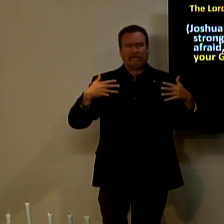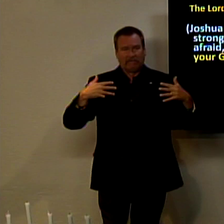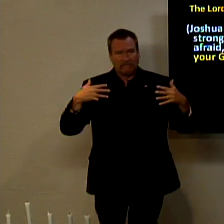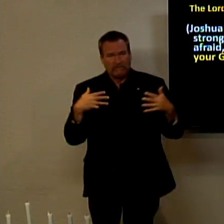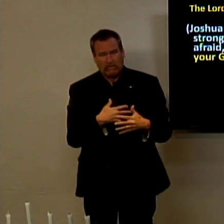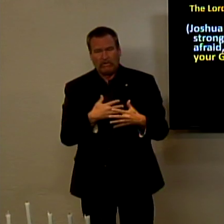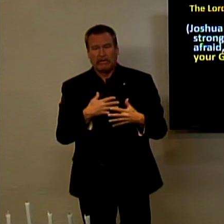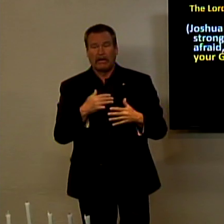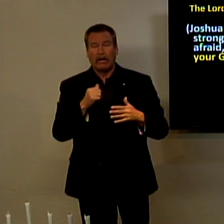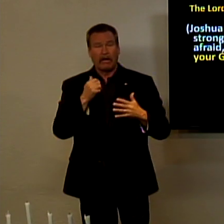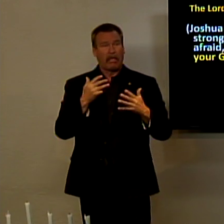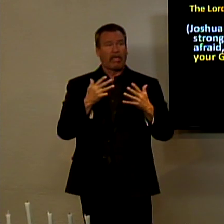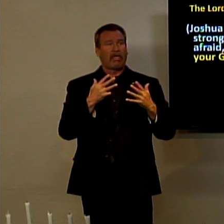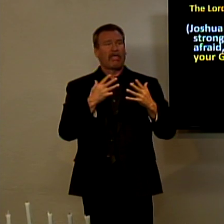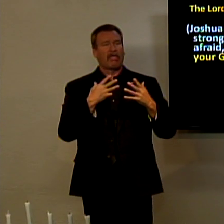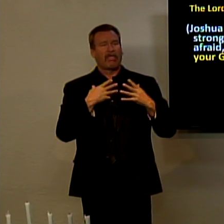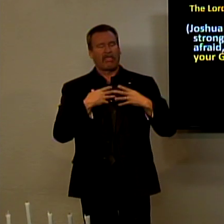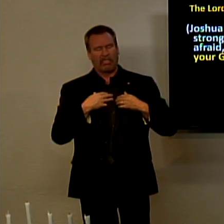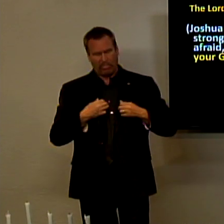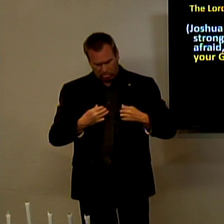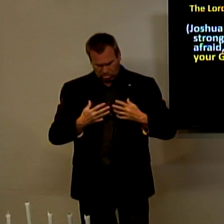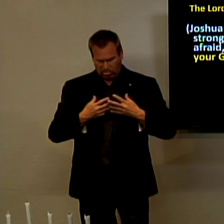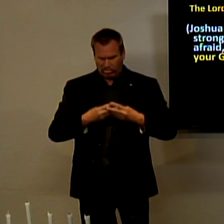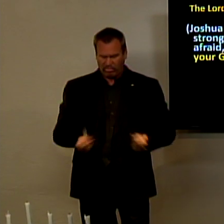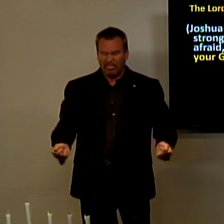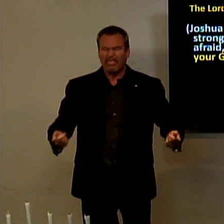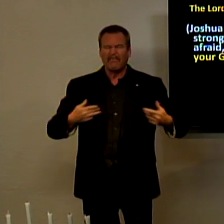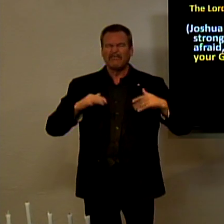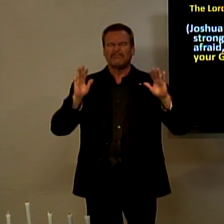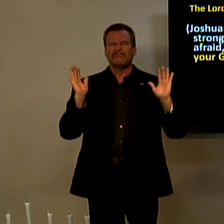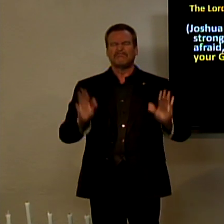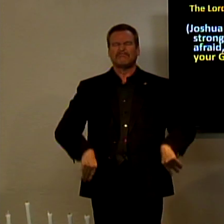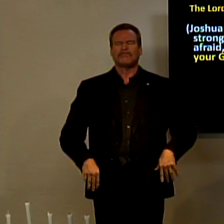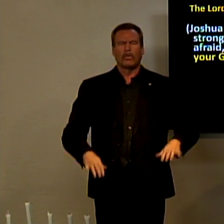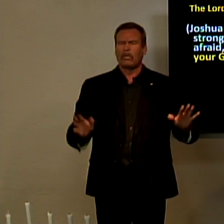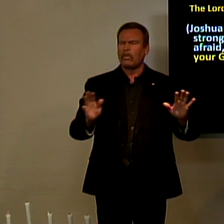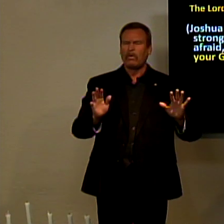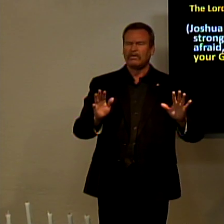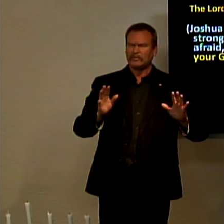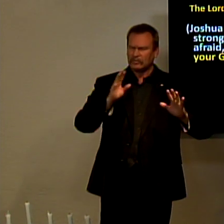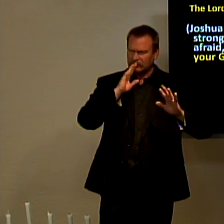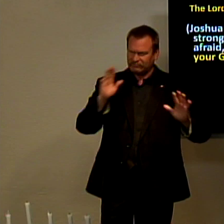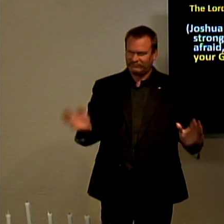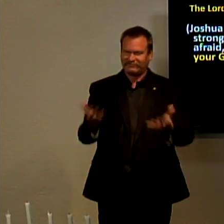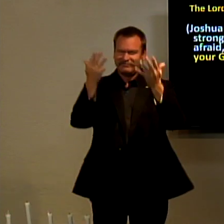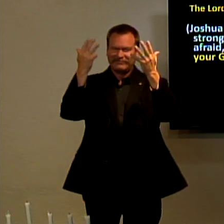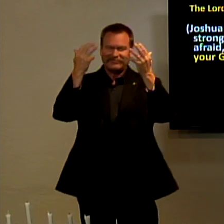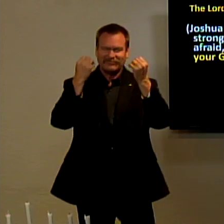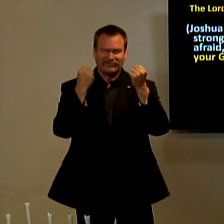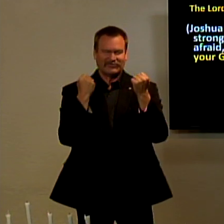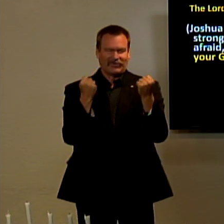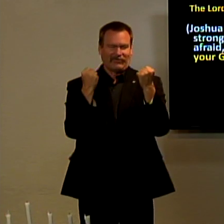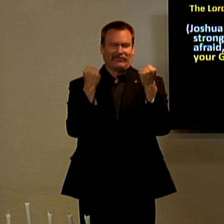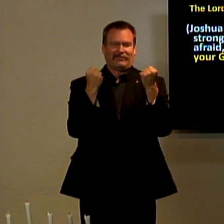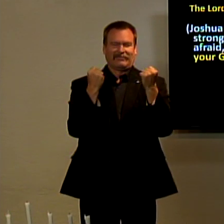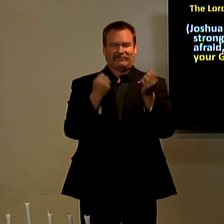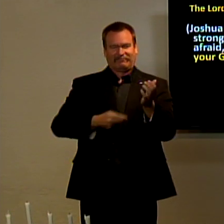God says, be of good courage. Do not be afraid. Do not be dismayed. Don't lose heart. Don't be dismayed.